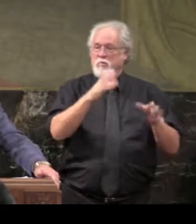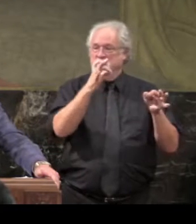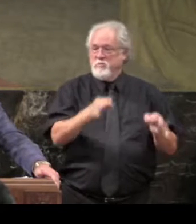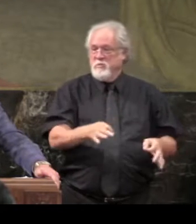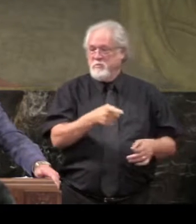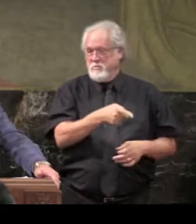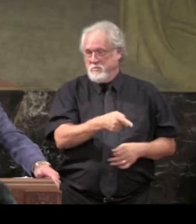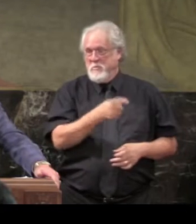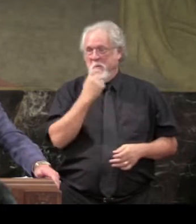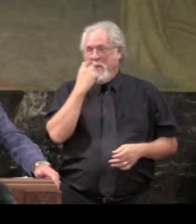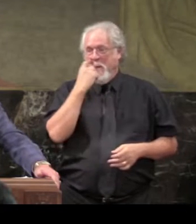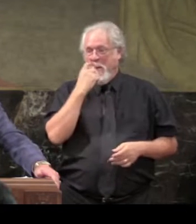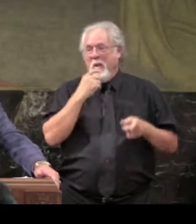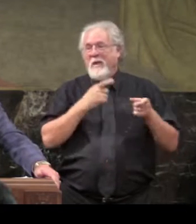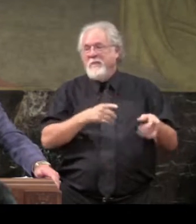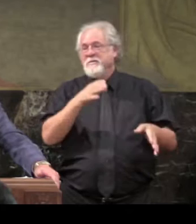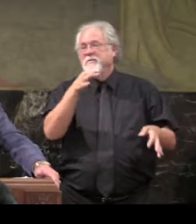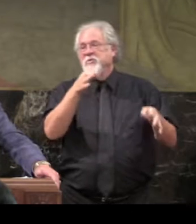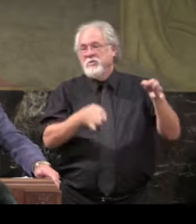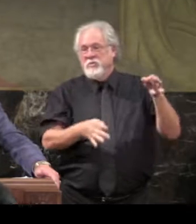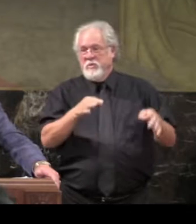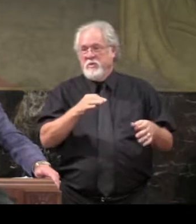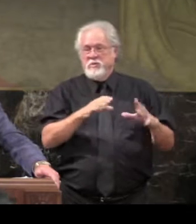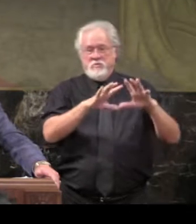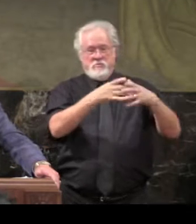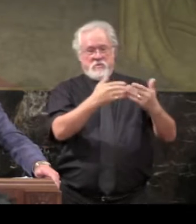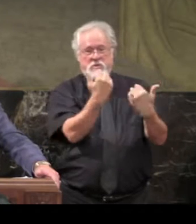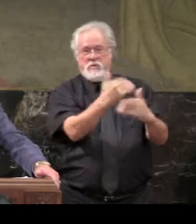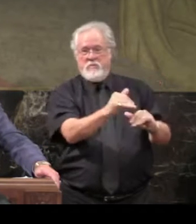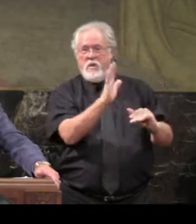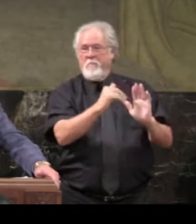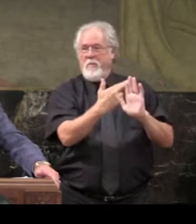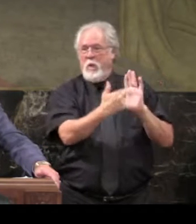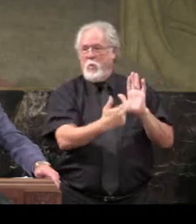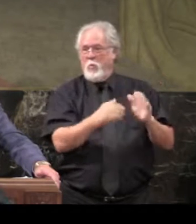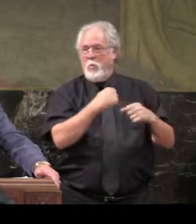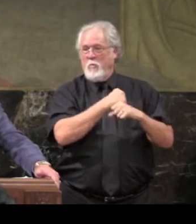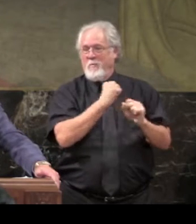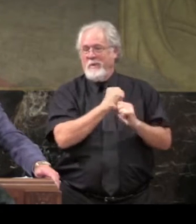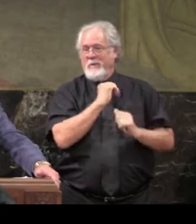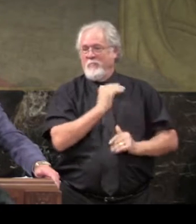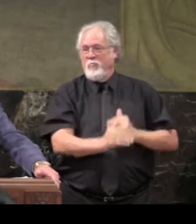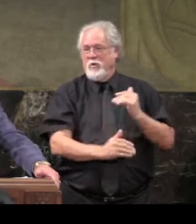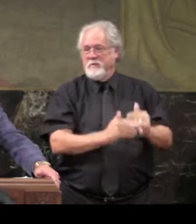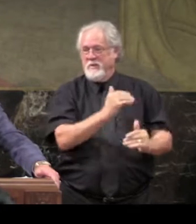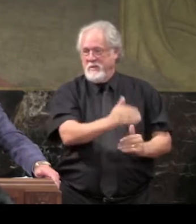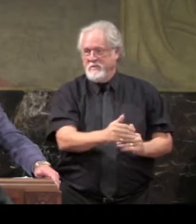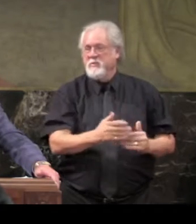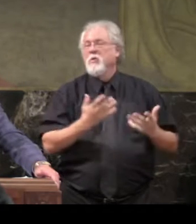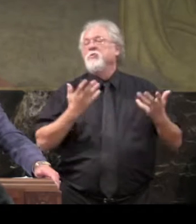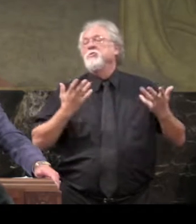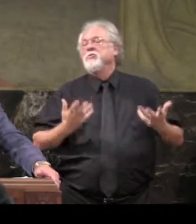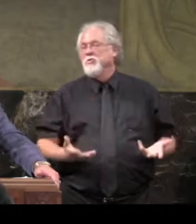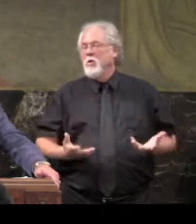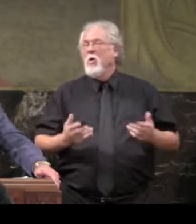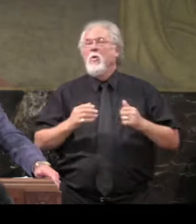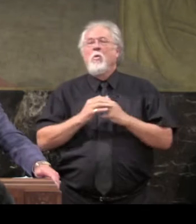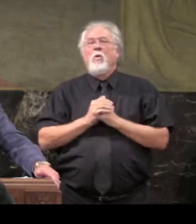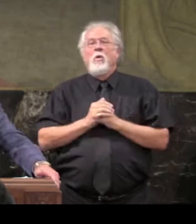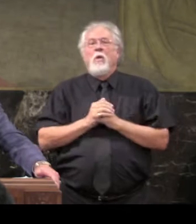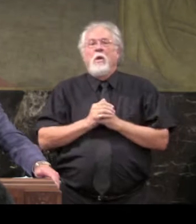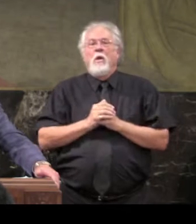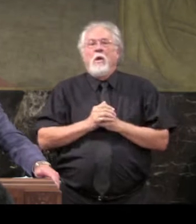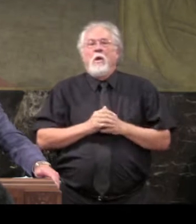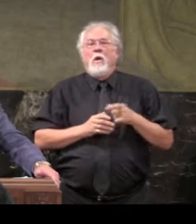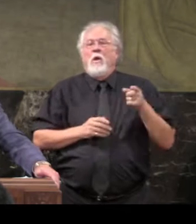well. And its discretion is circumscribed by the rules-making process. And so it is in the